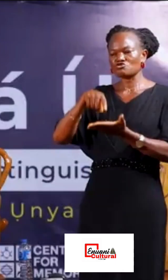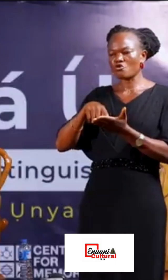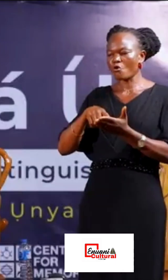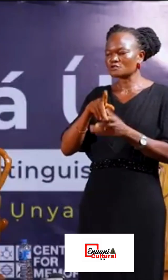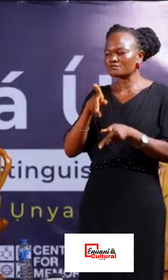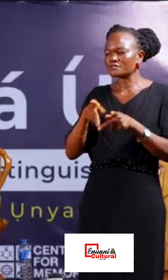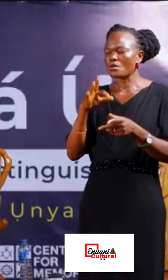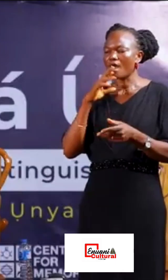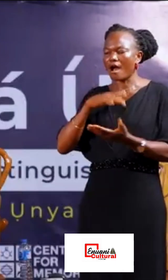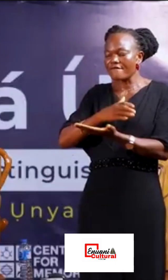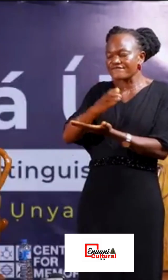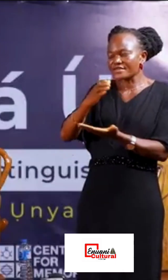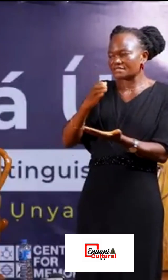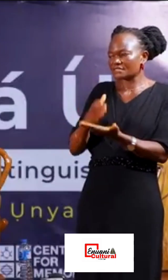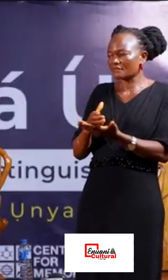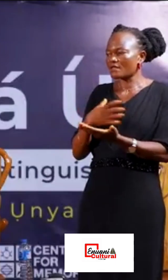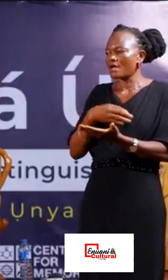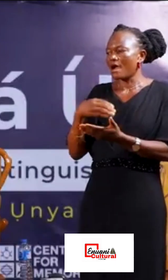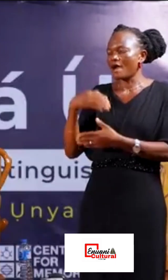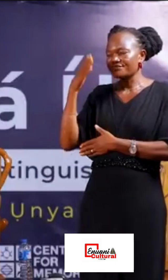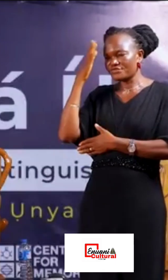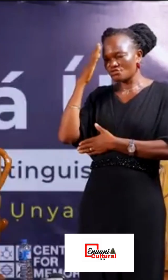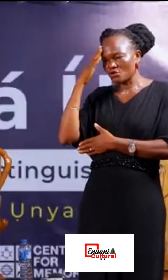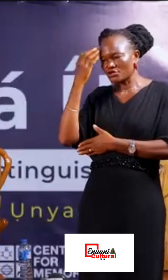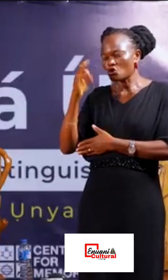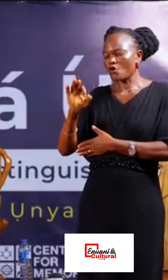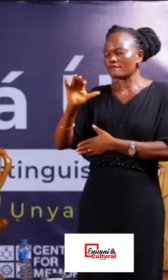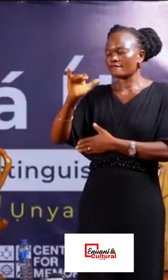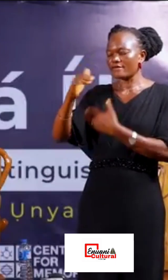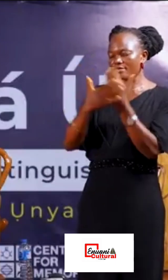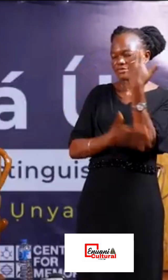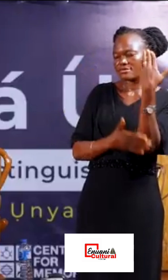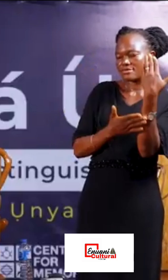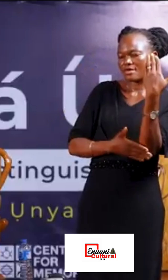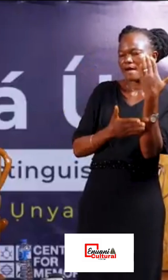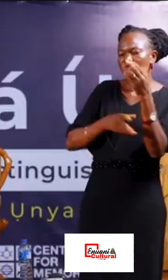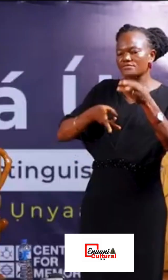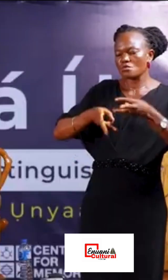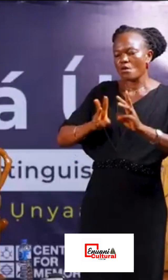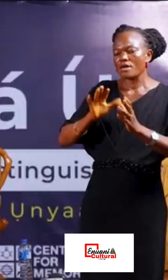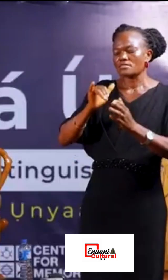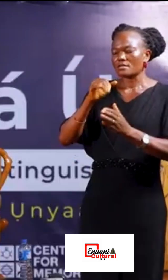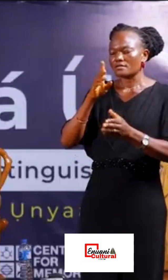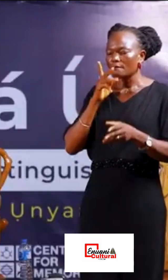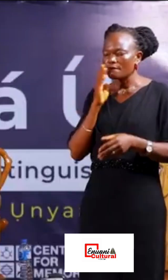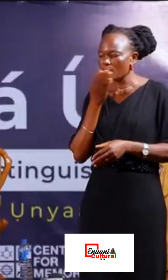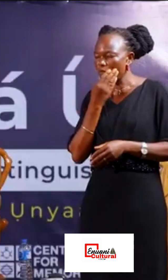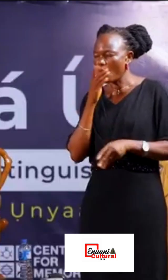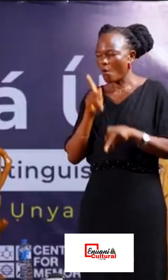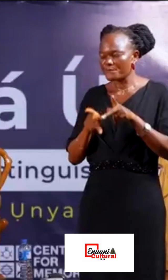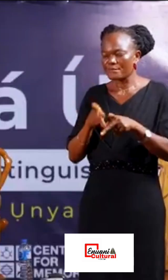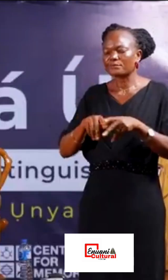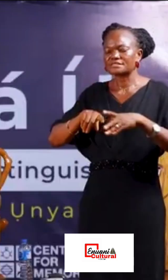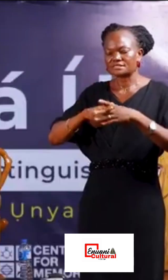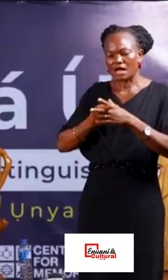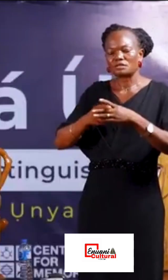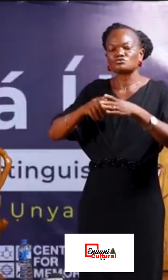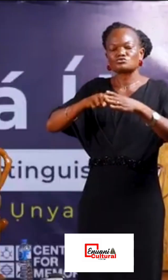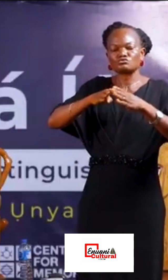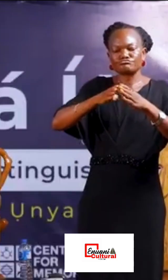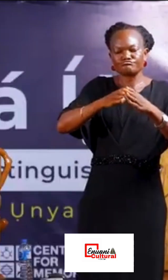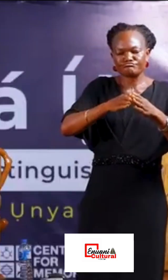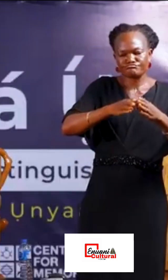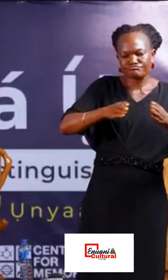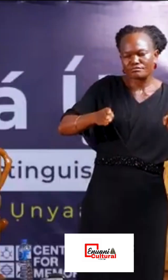were very central. And the knowledge of yam production in the way the Igbo people began to expand and